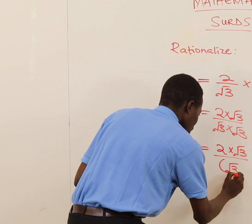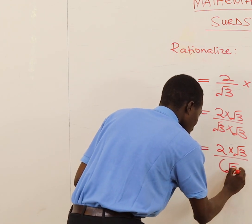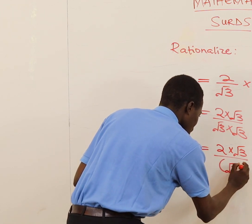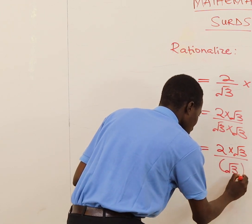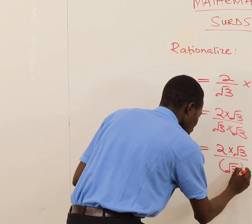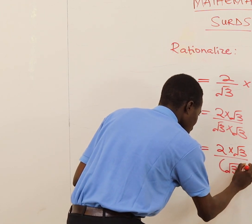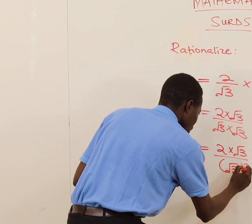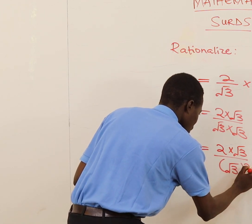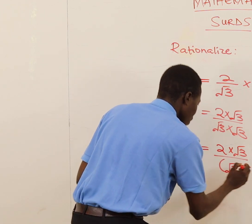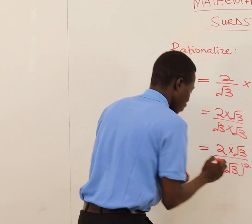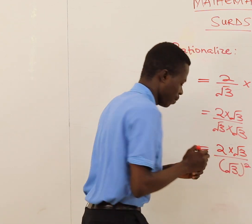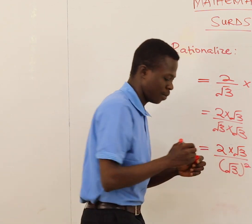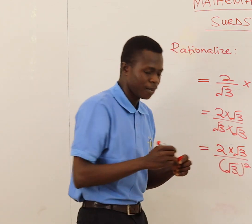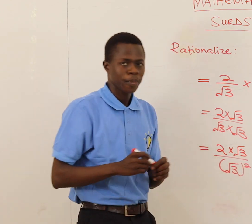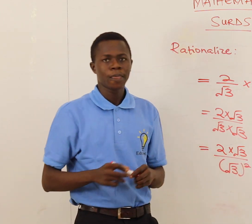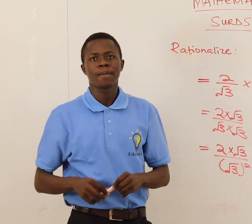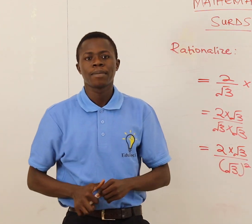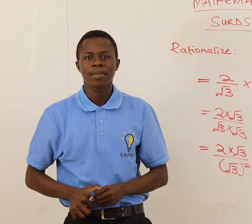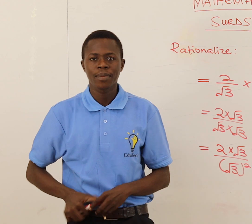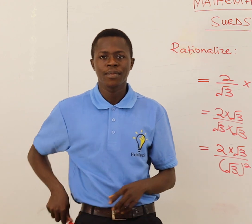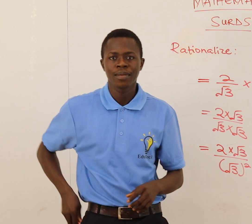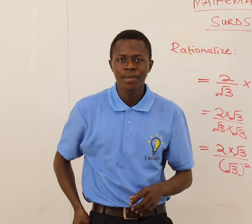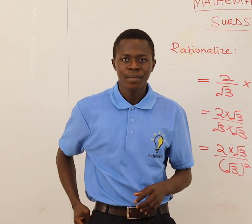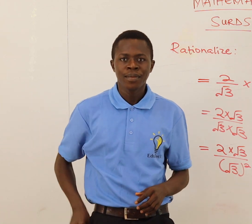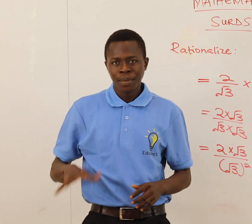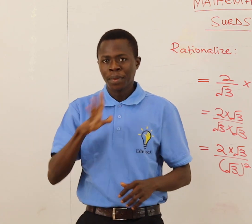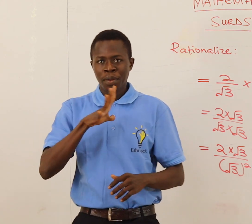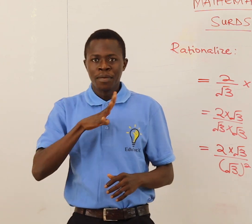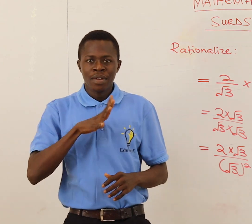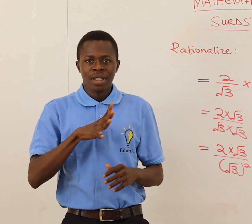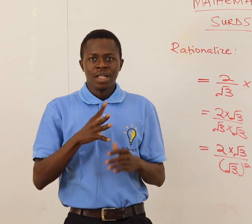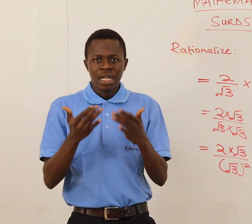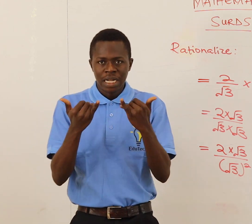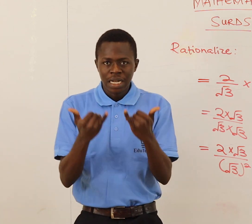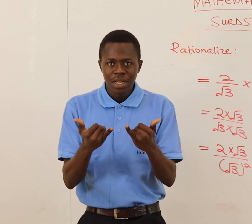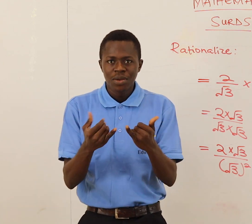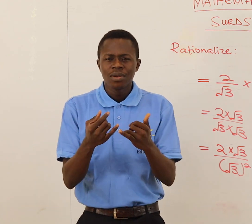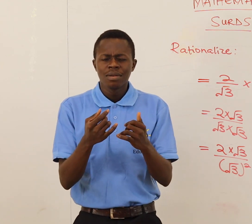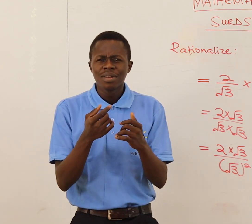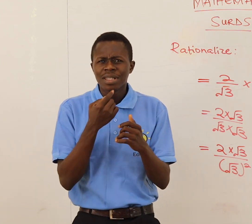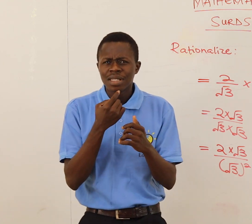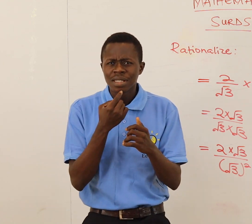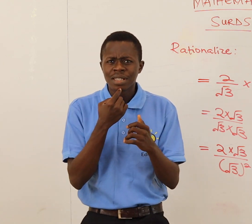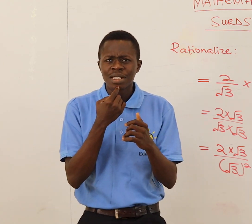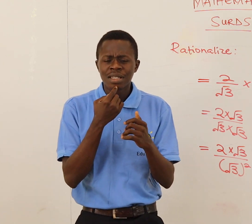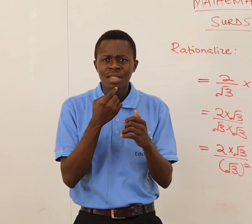2 multiplied by square root of 3, then square root of 3 all to the power